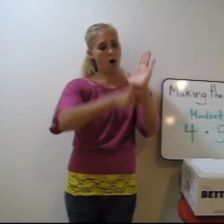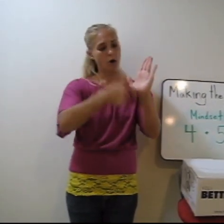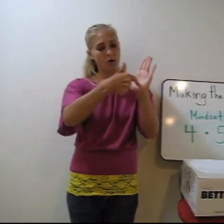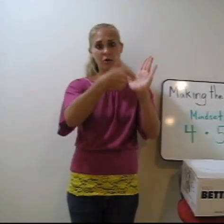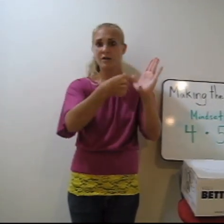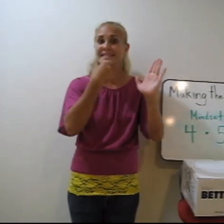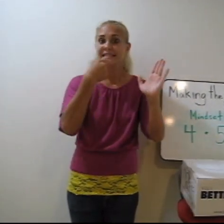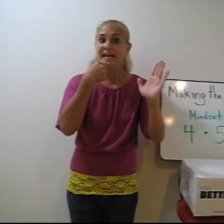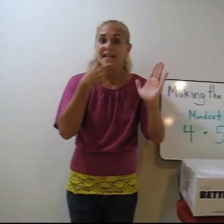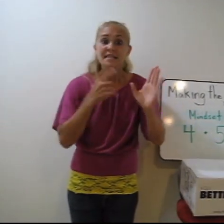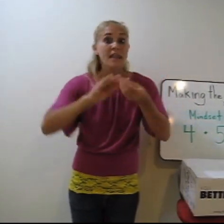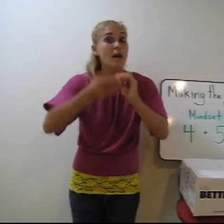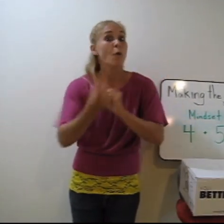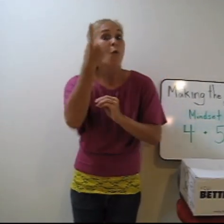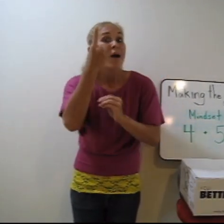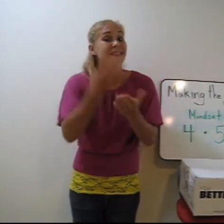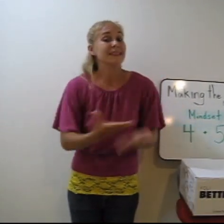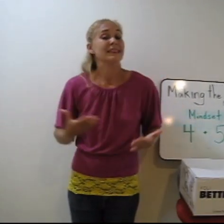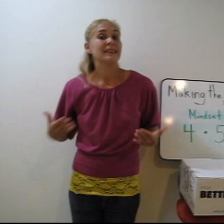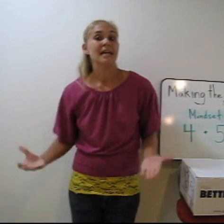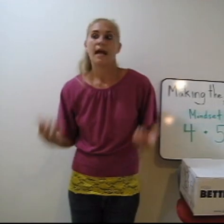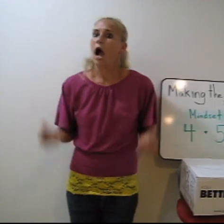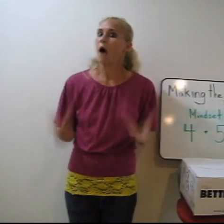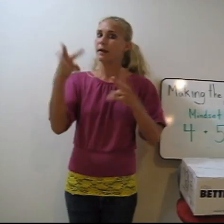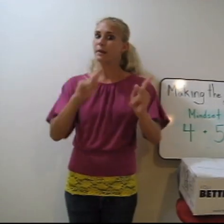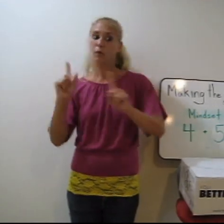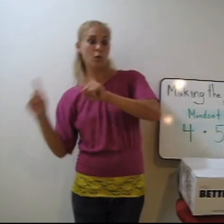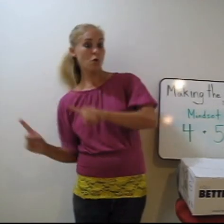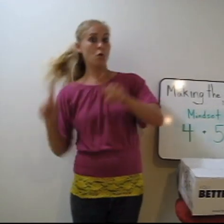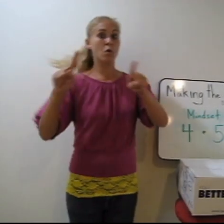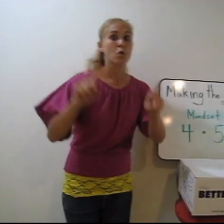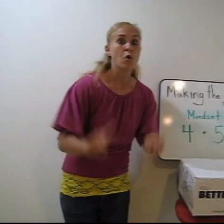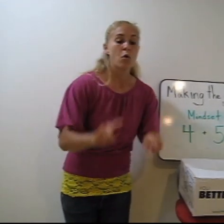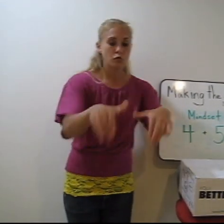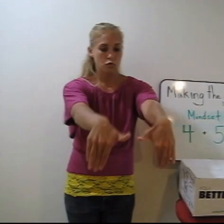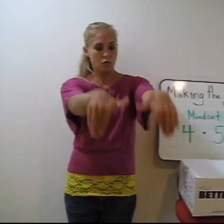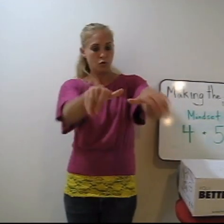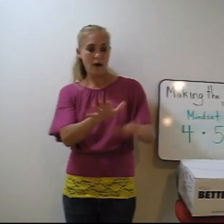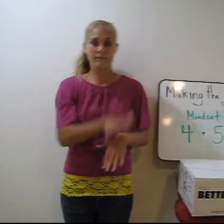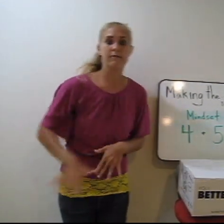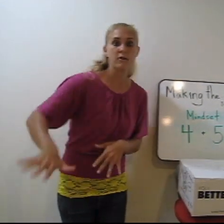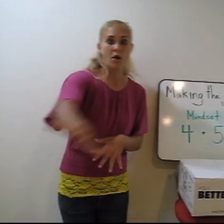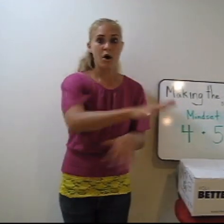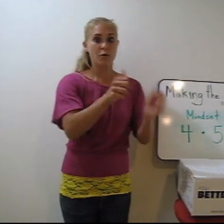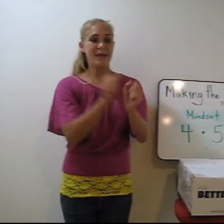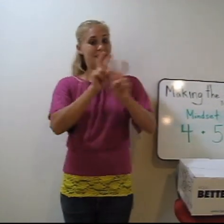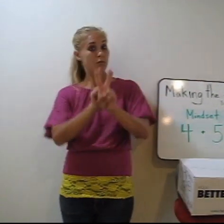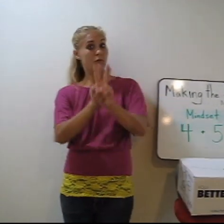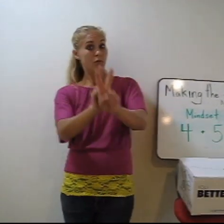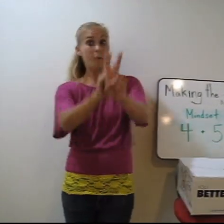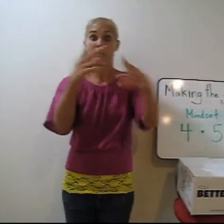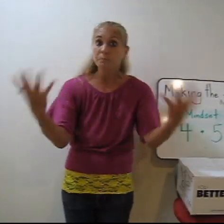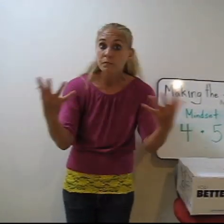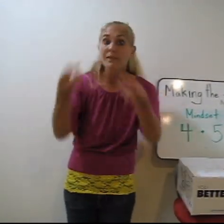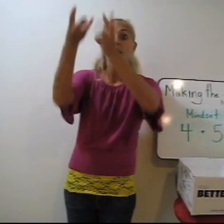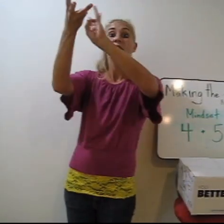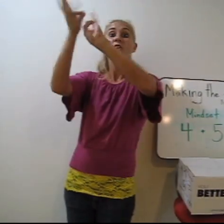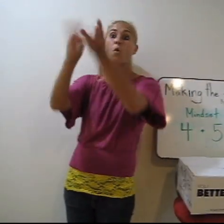one thing that will determine the number of people who will go to the burial site with the funeral procession is the weather. It